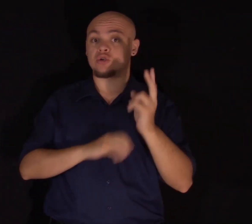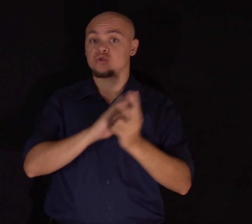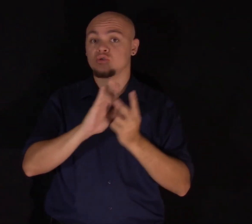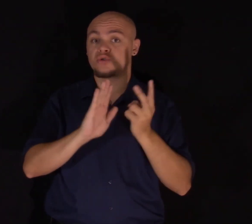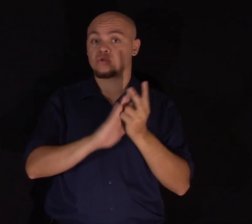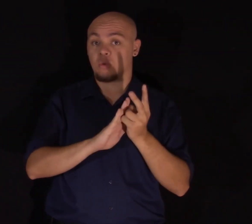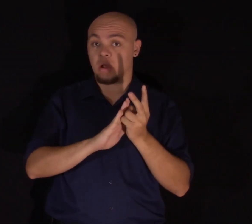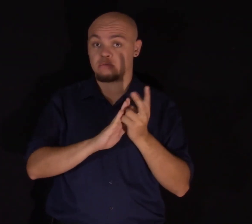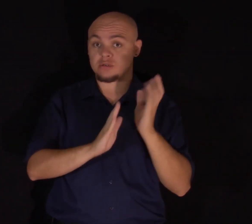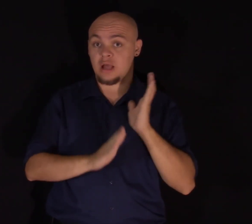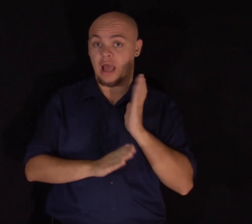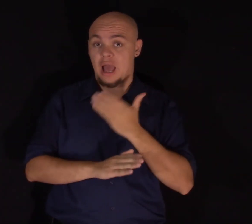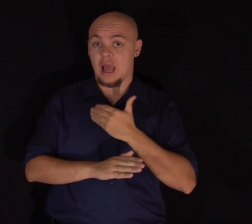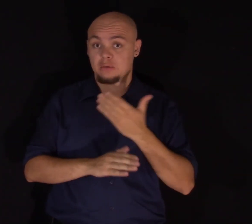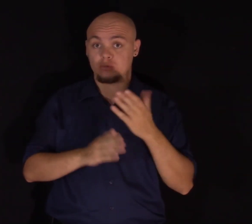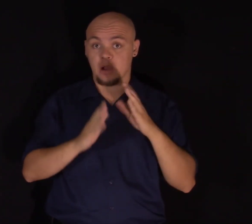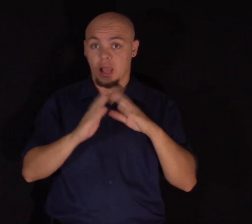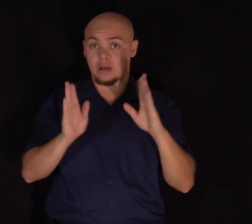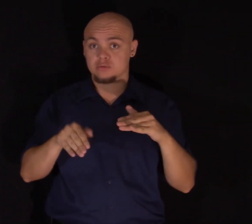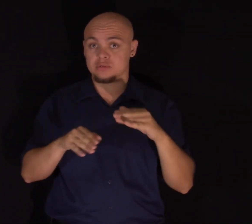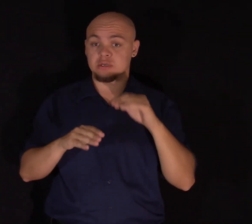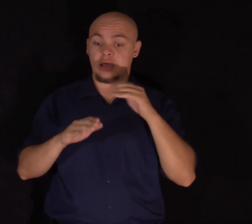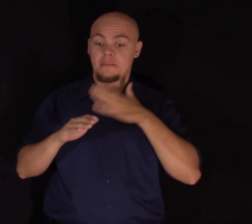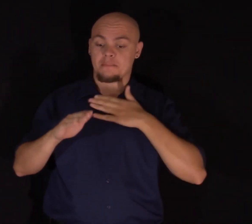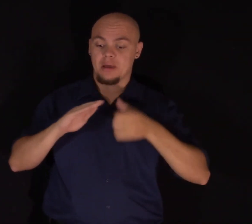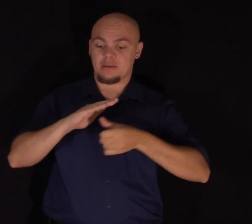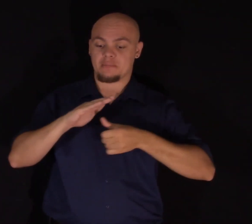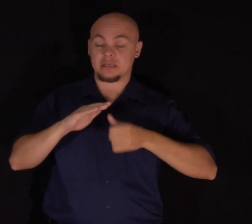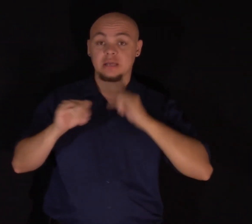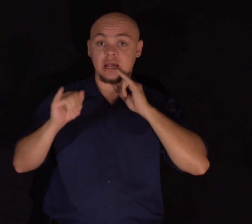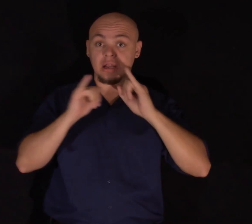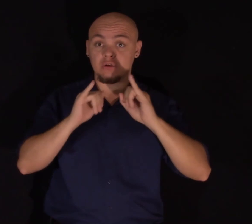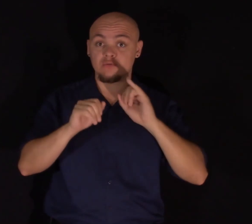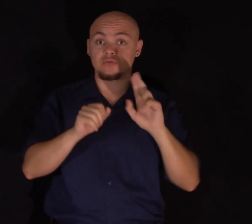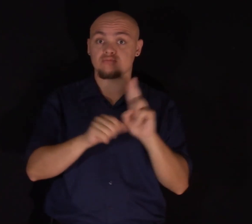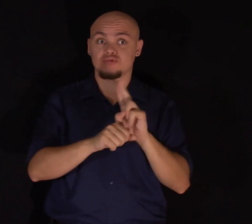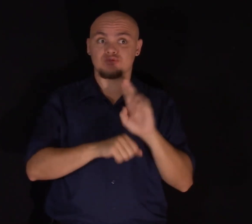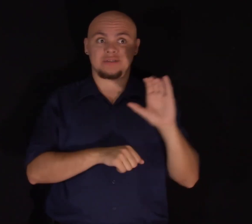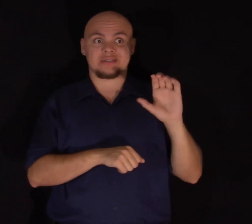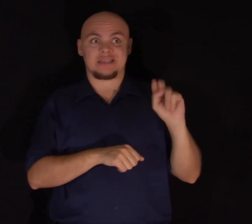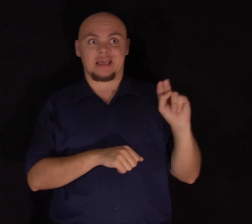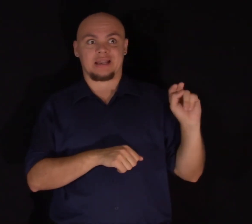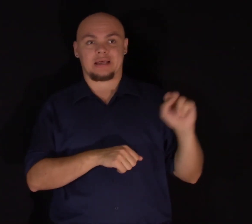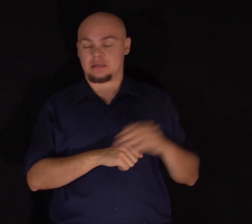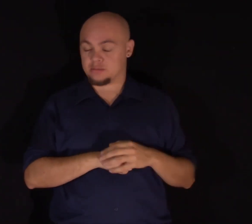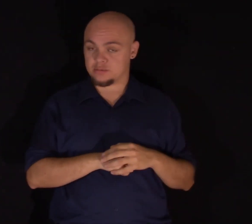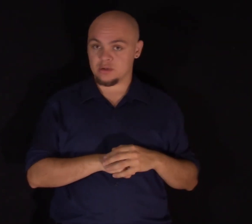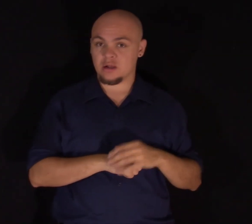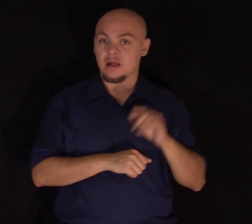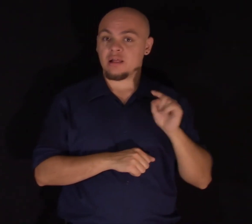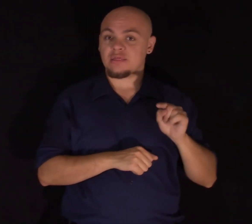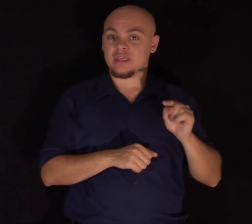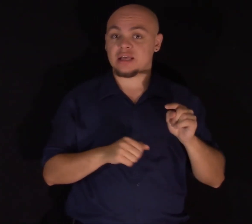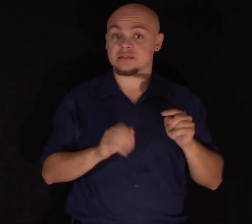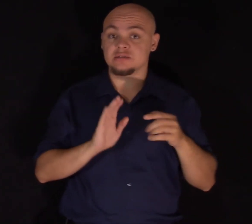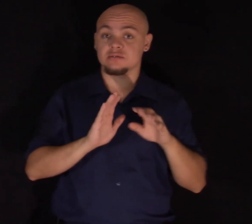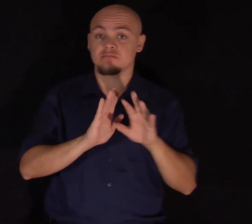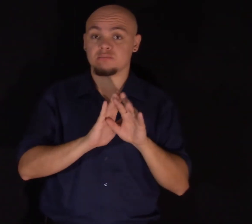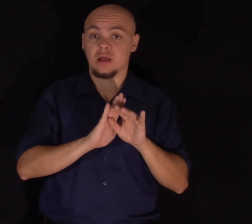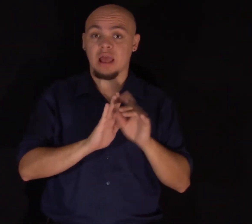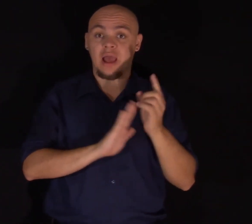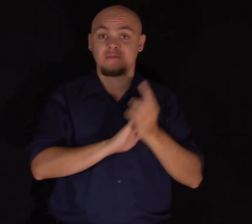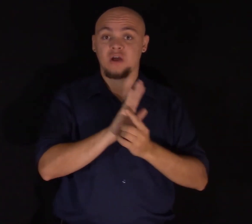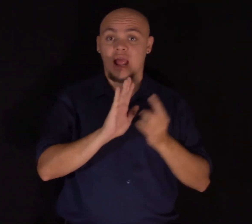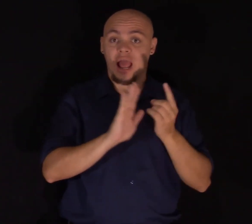way, sat in my basement, and interviewed with CNN. And this clip was shown every hour